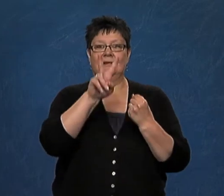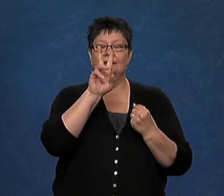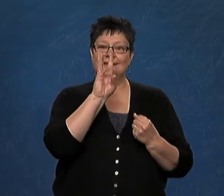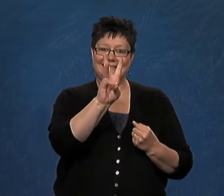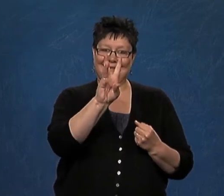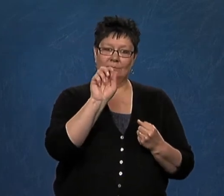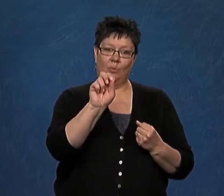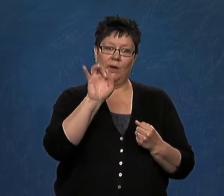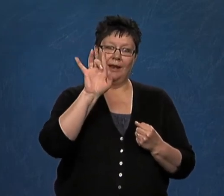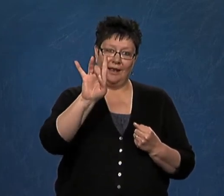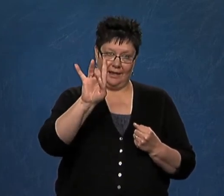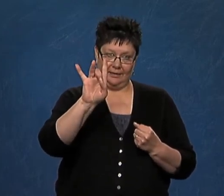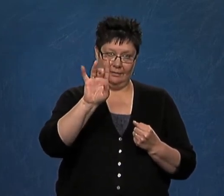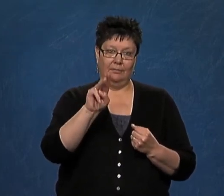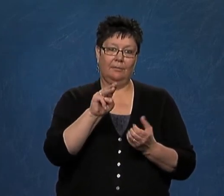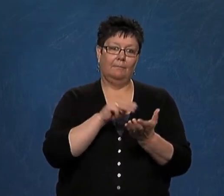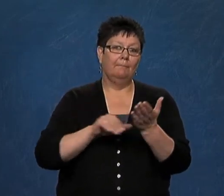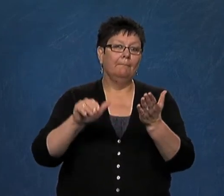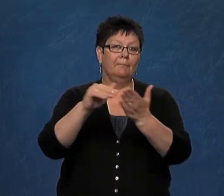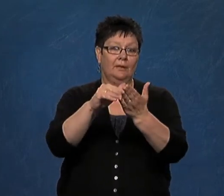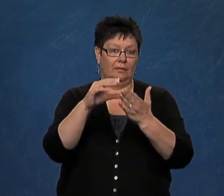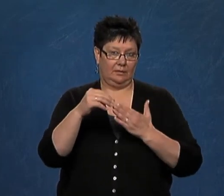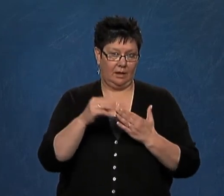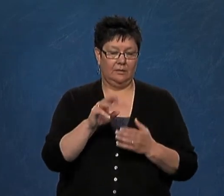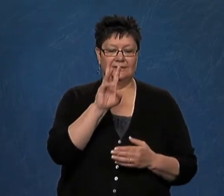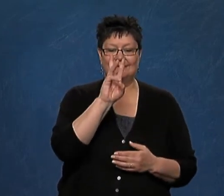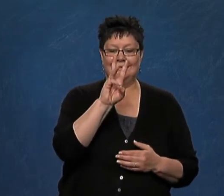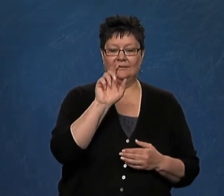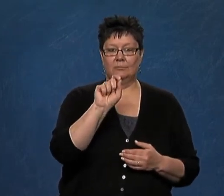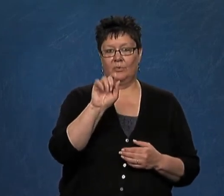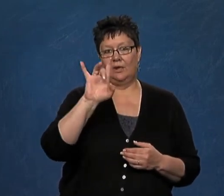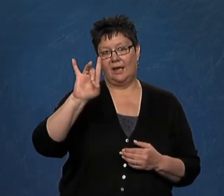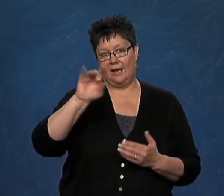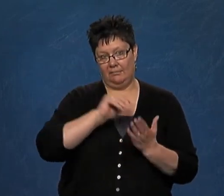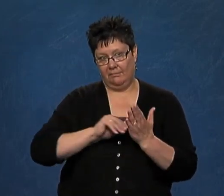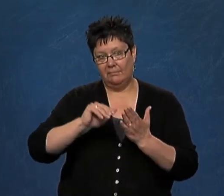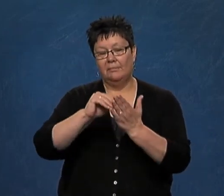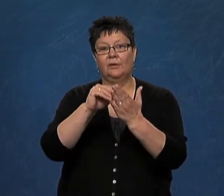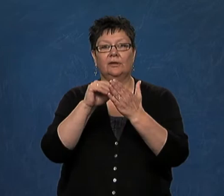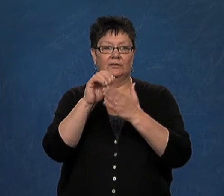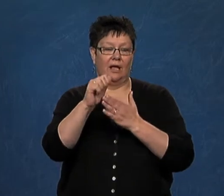they saved. It was $6.8 million in savings